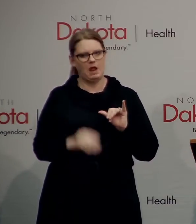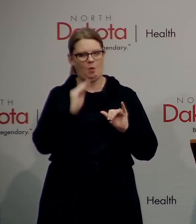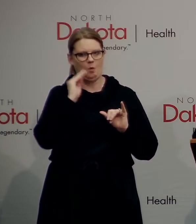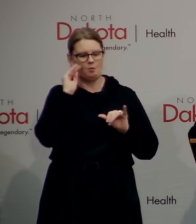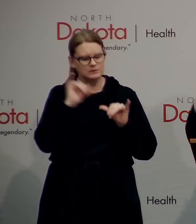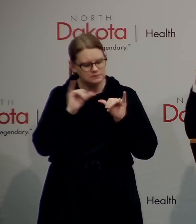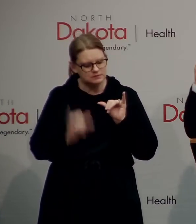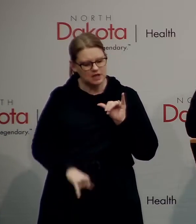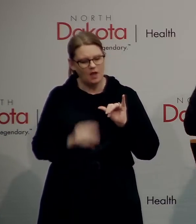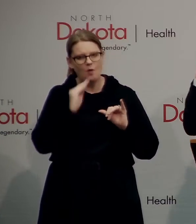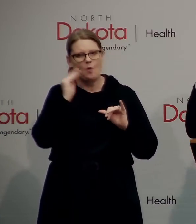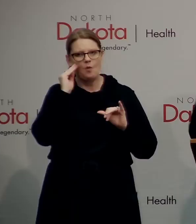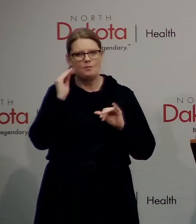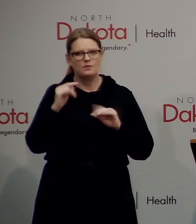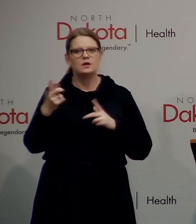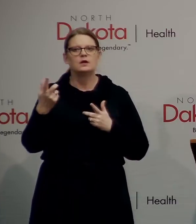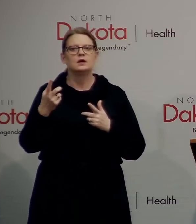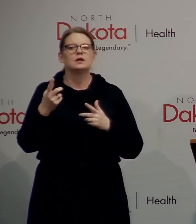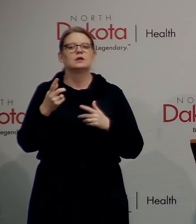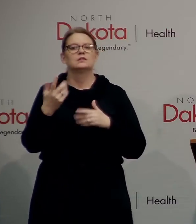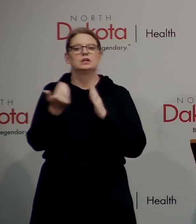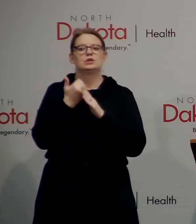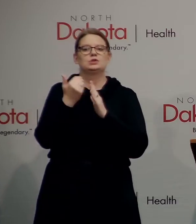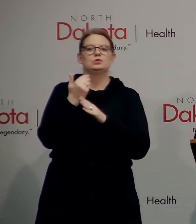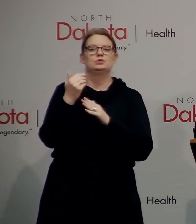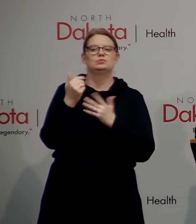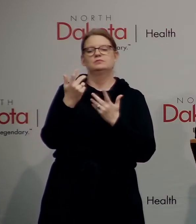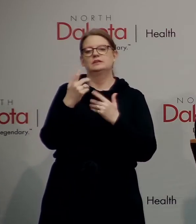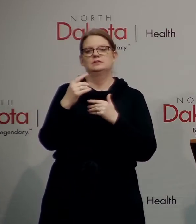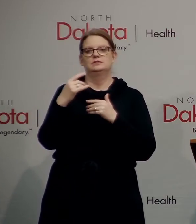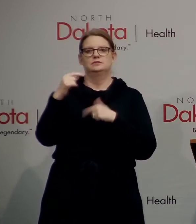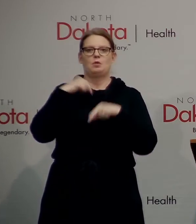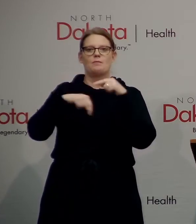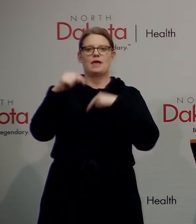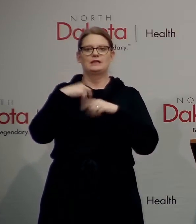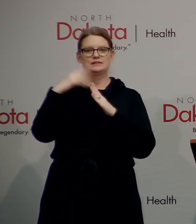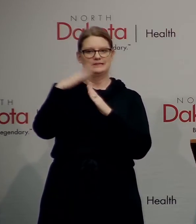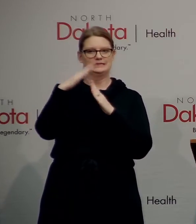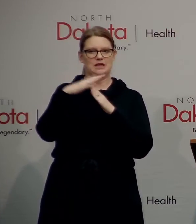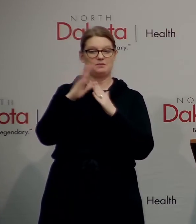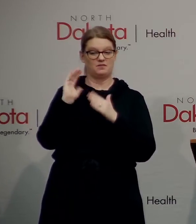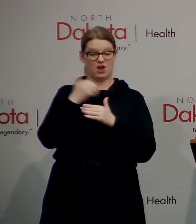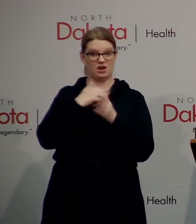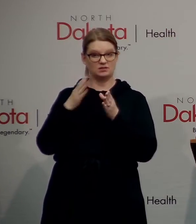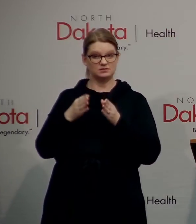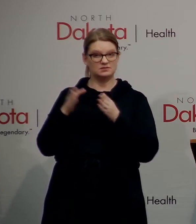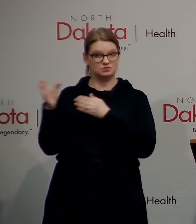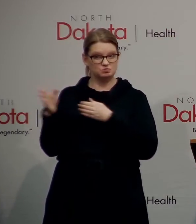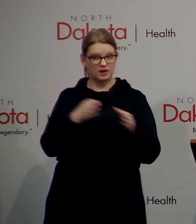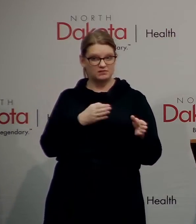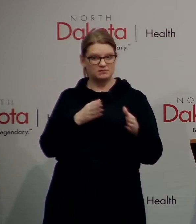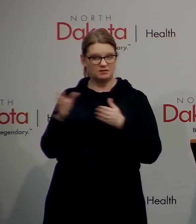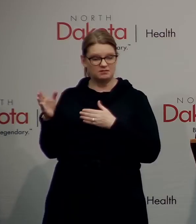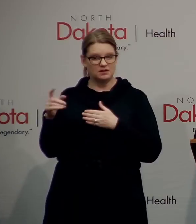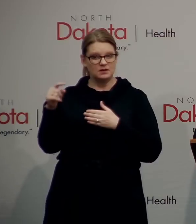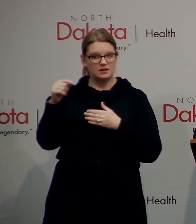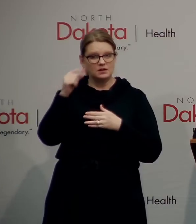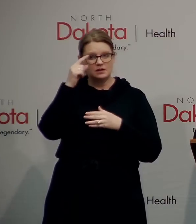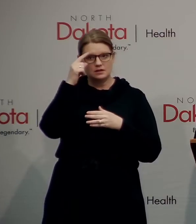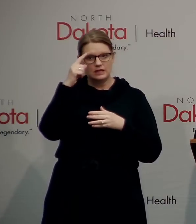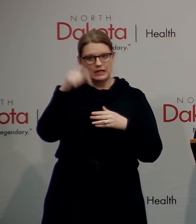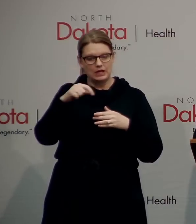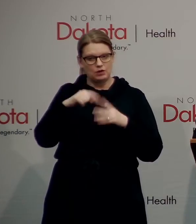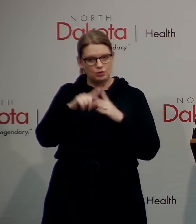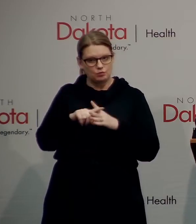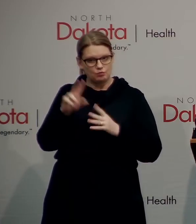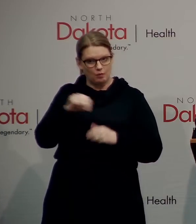I'll go back to the top, that's sort of the news headline today. Let's go back to the top of our strategy. Our strategy that we have in North Dakota that we're trying to